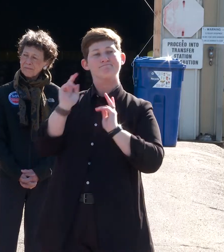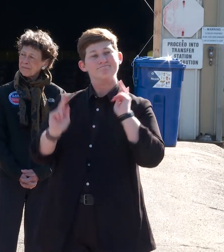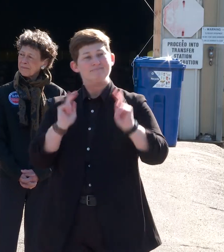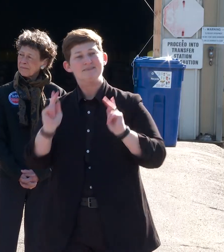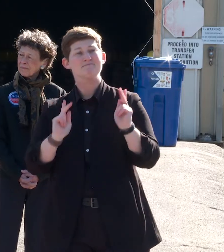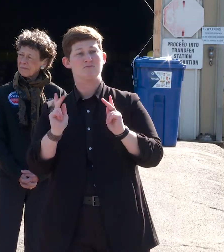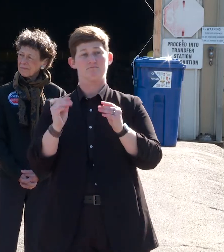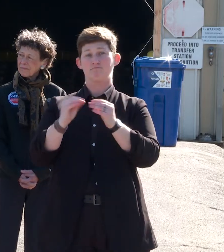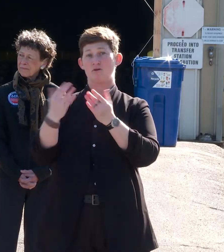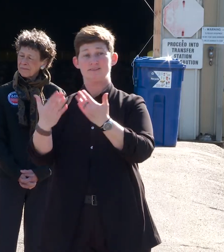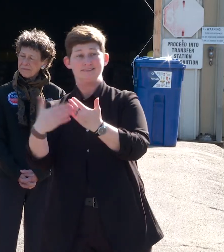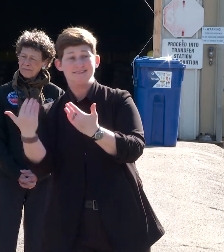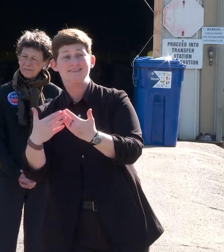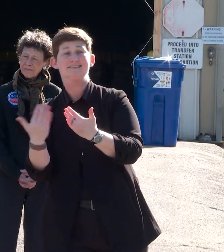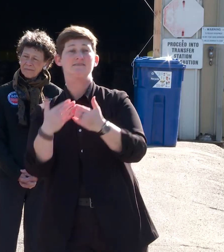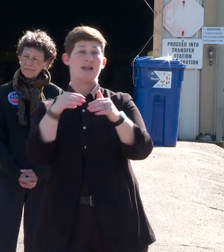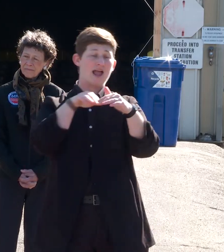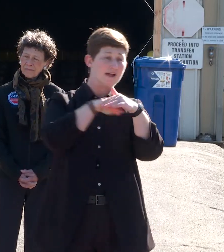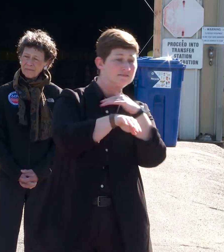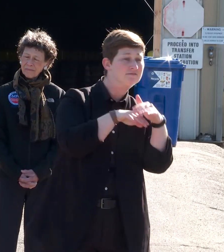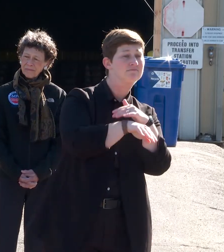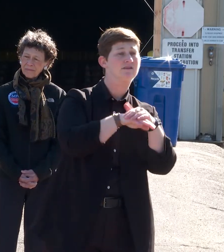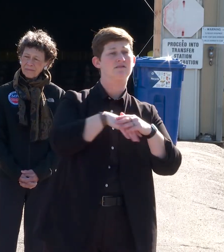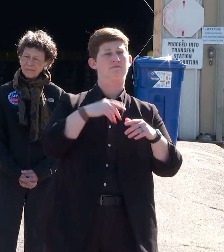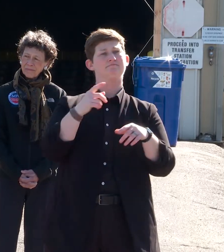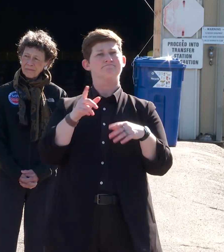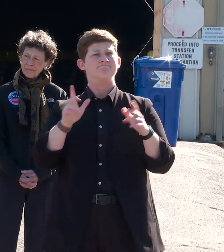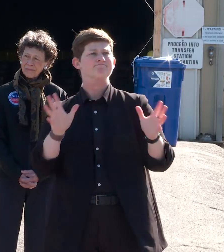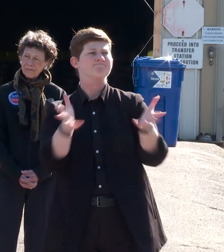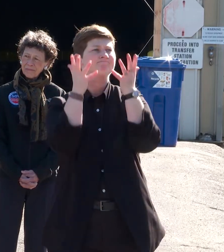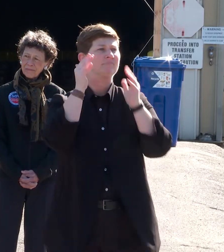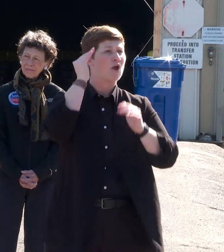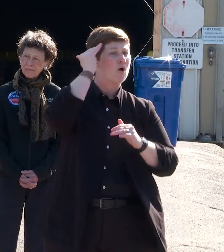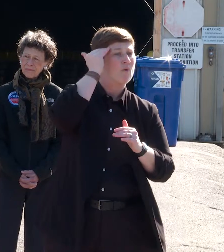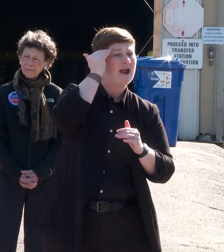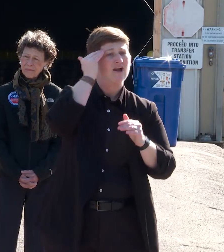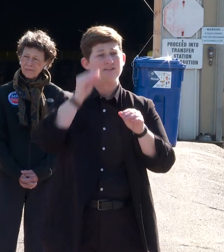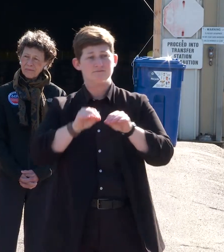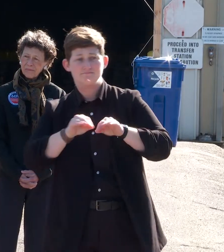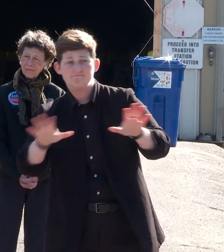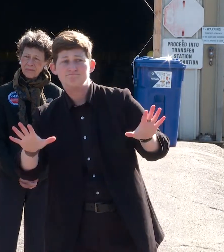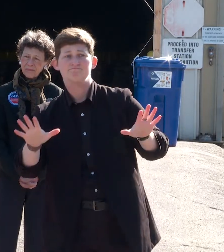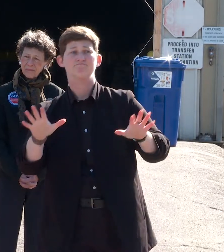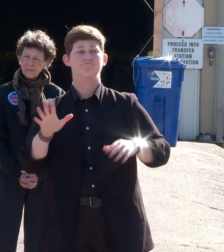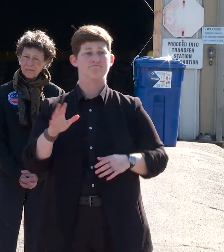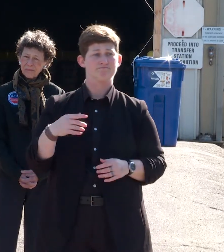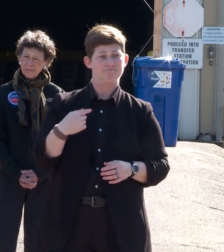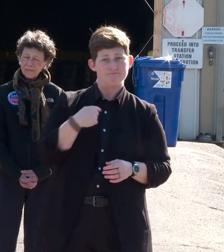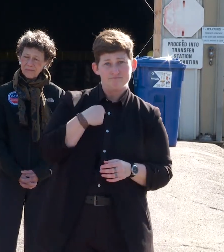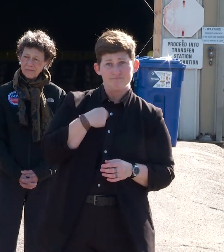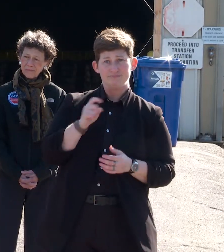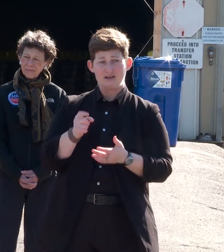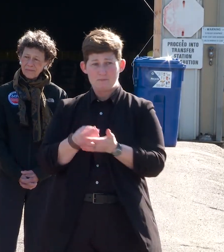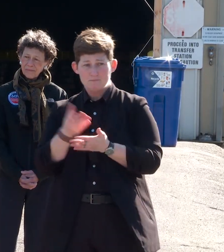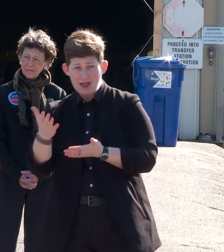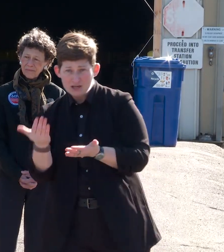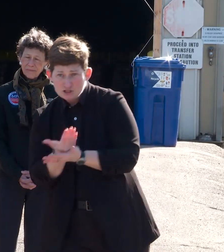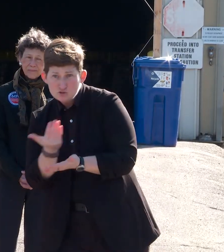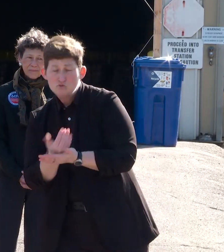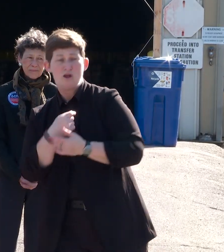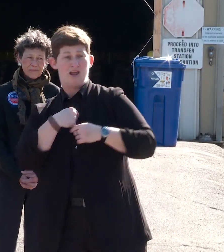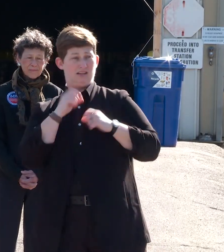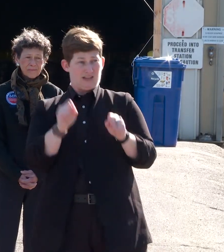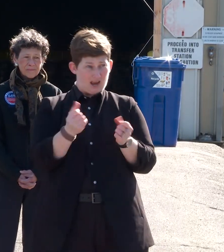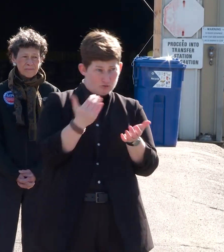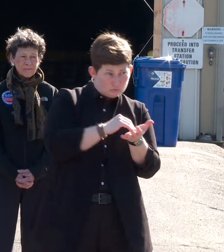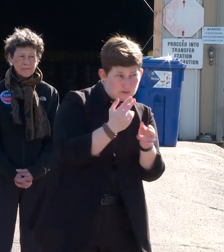more accessible, but it also helps raise awareness about things like, do we need to buy new things? Can we extend the life of the things we already have? Or is there a